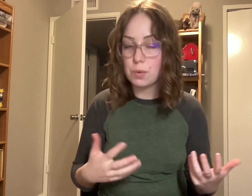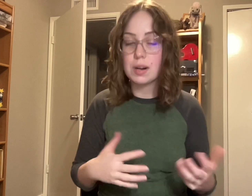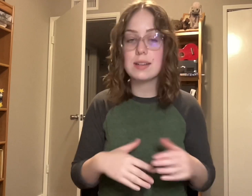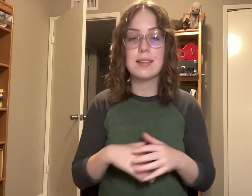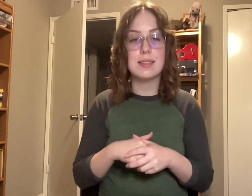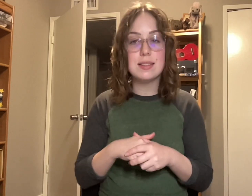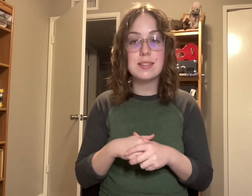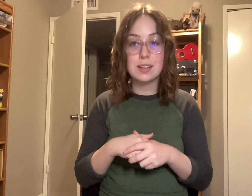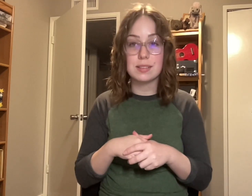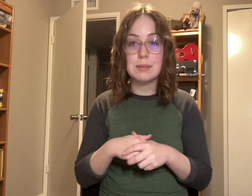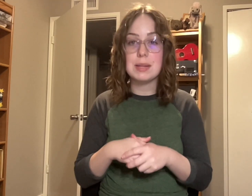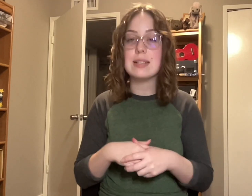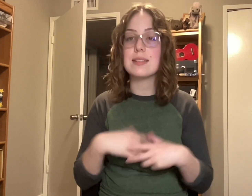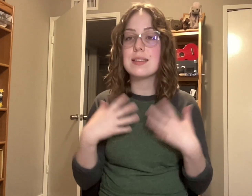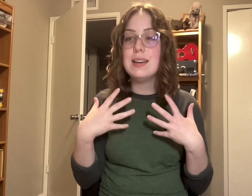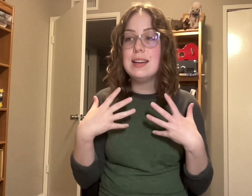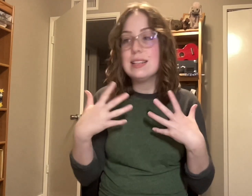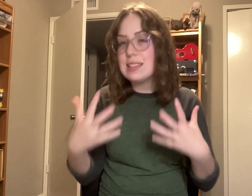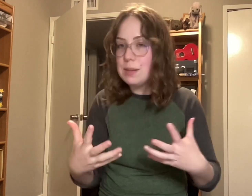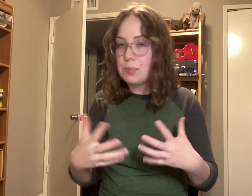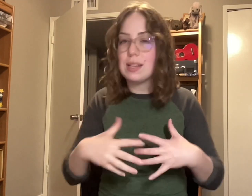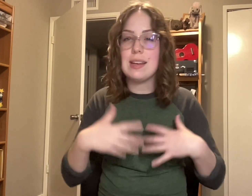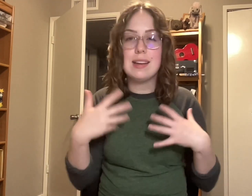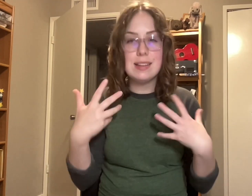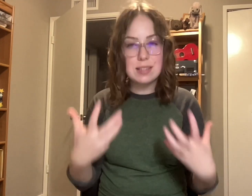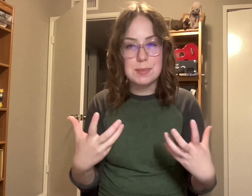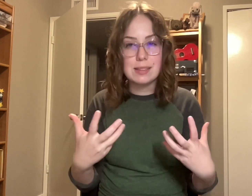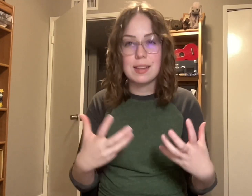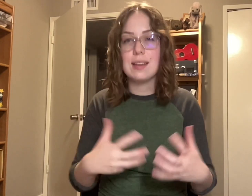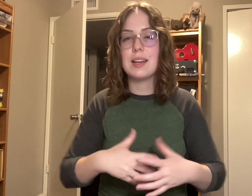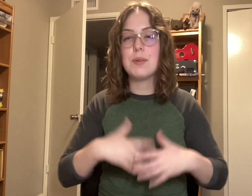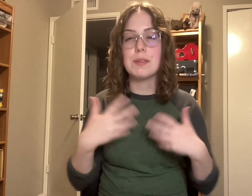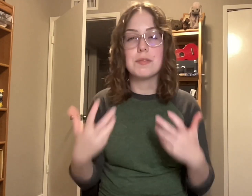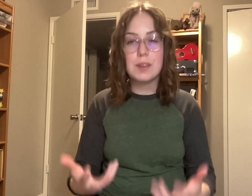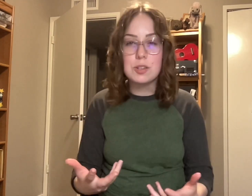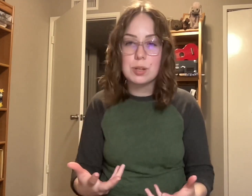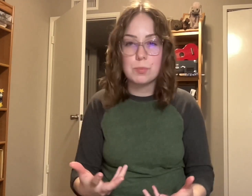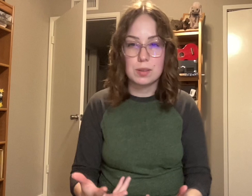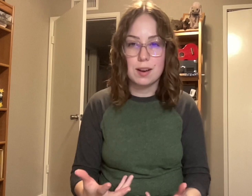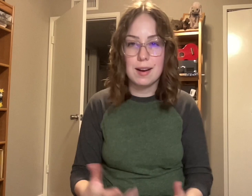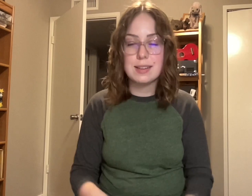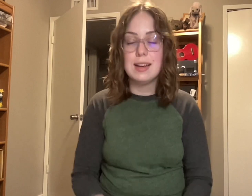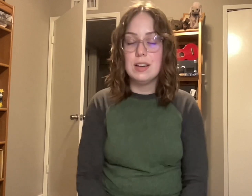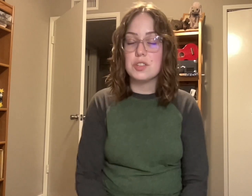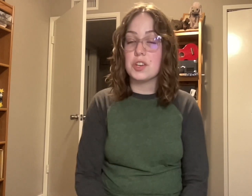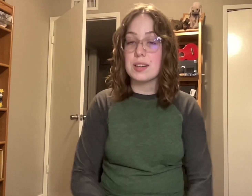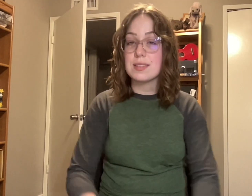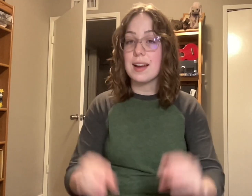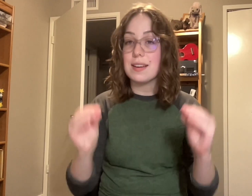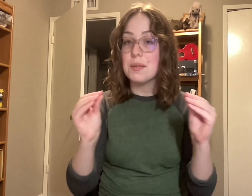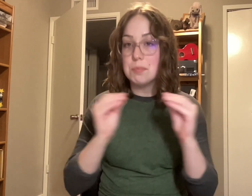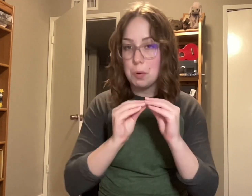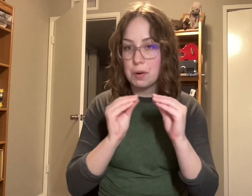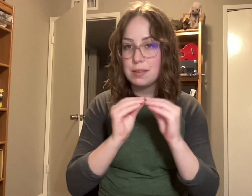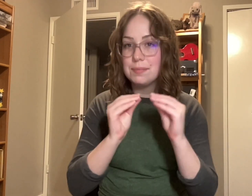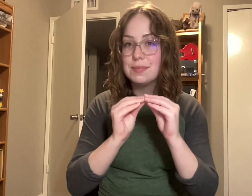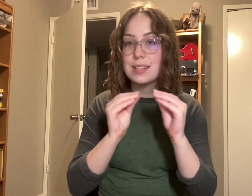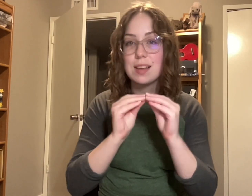Lord. This dearly means deeply, intimately, like we have a friendship with God. So you're going to sign more, that sign we